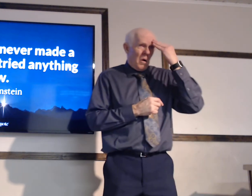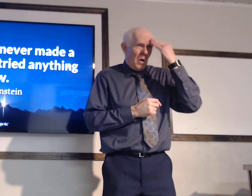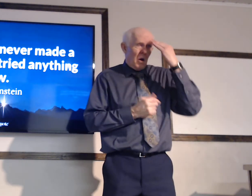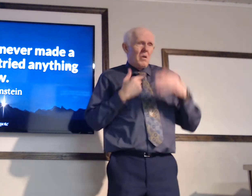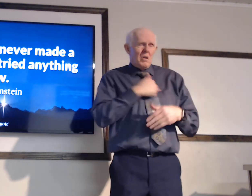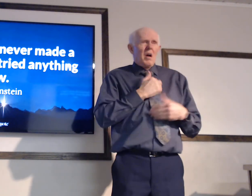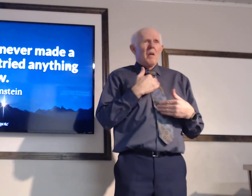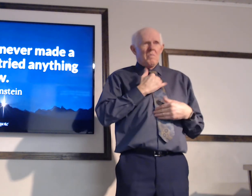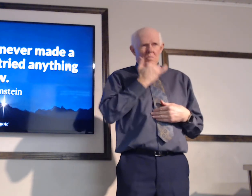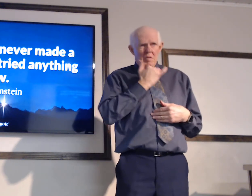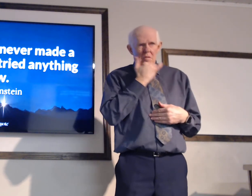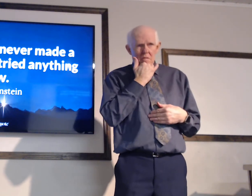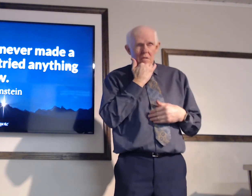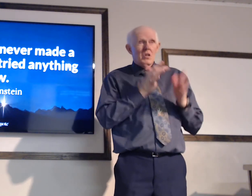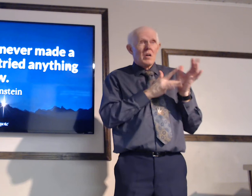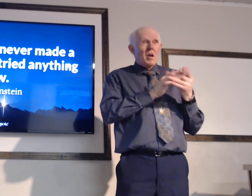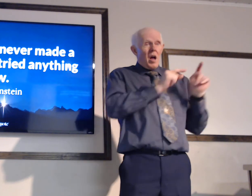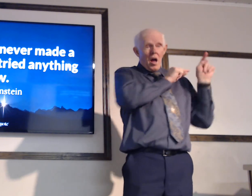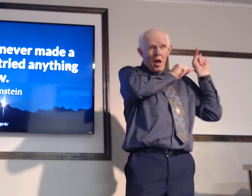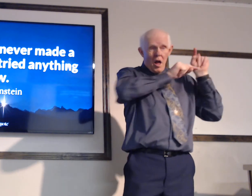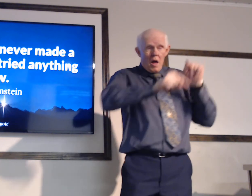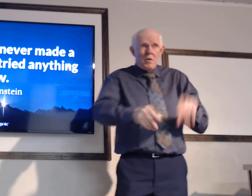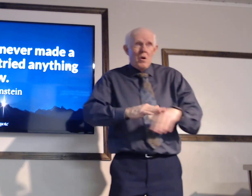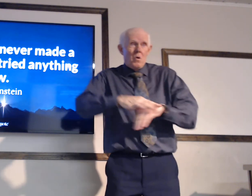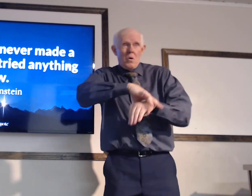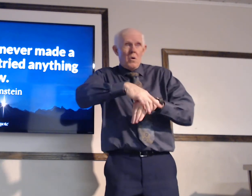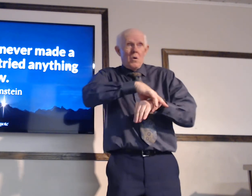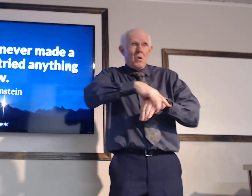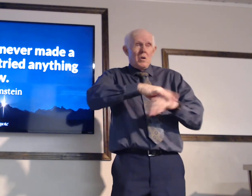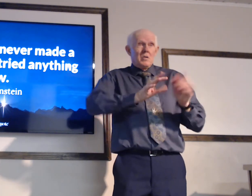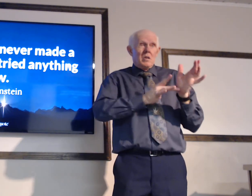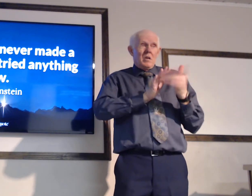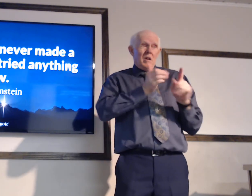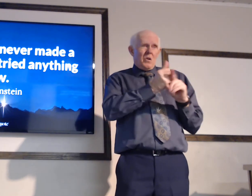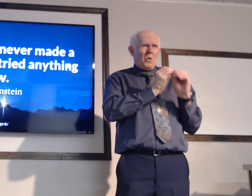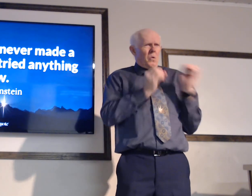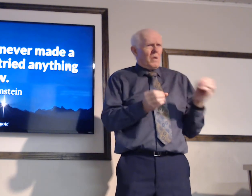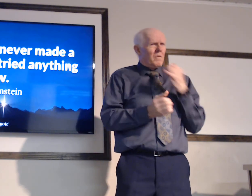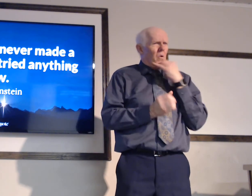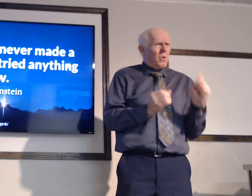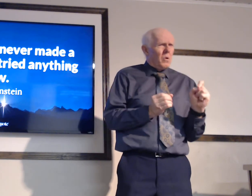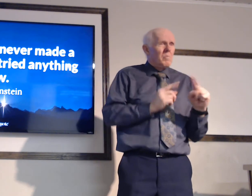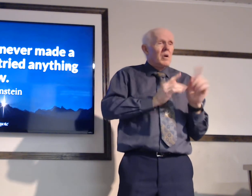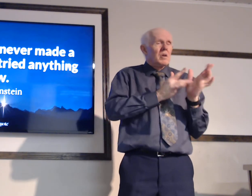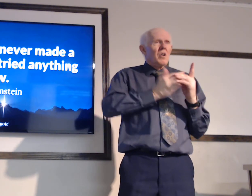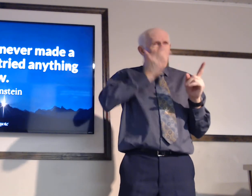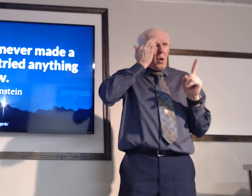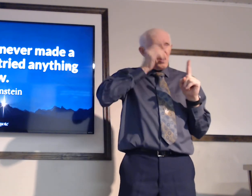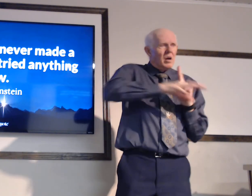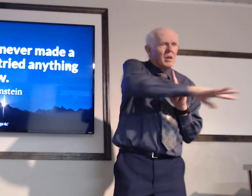We know we have made mistakes. Jesus came to earth and he made no